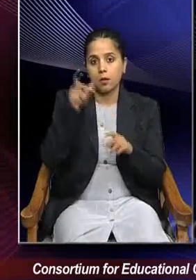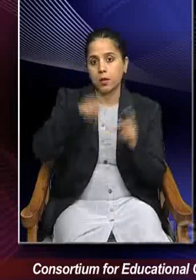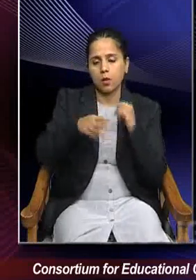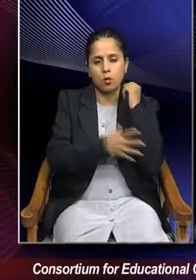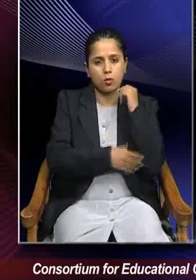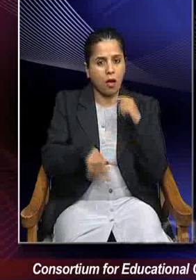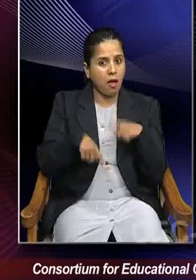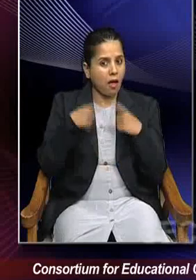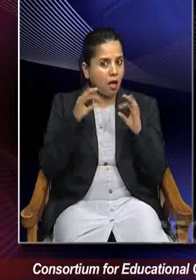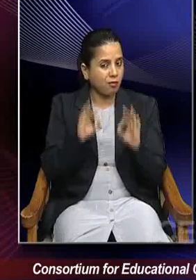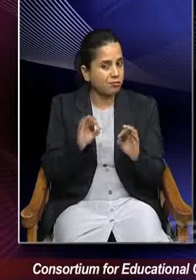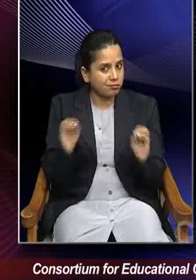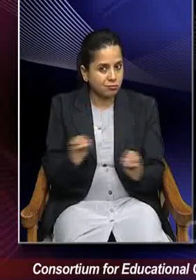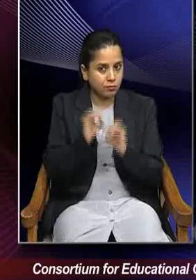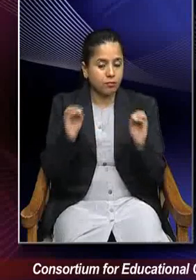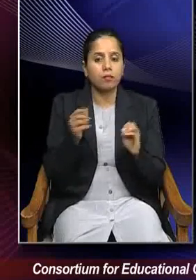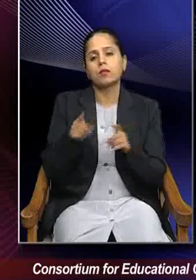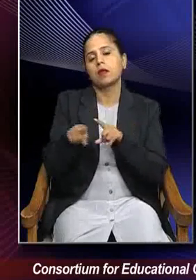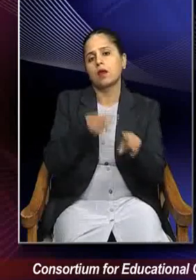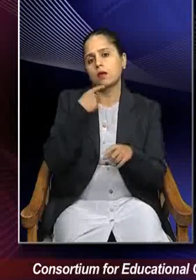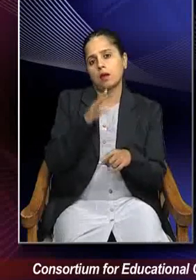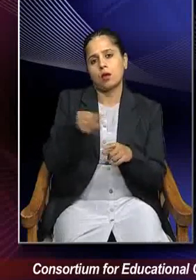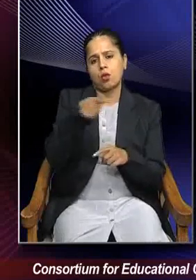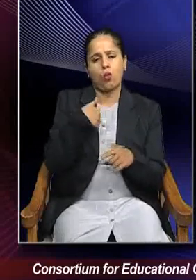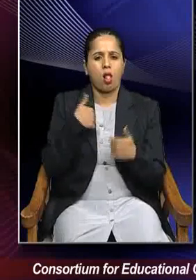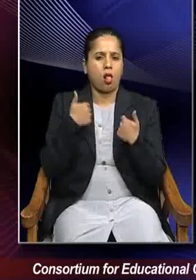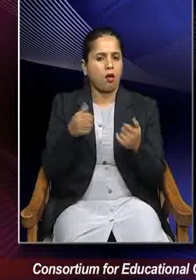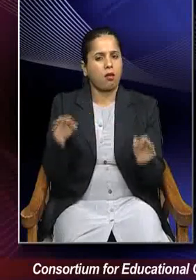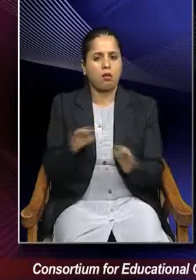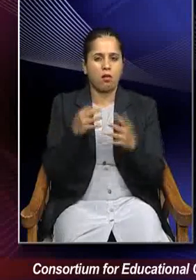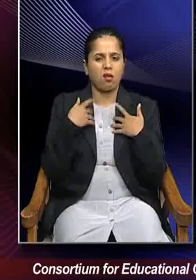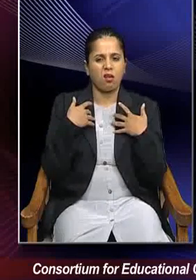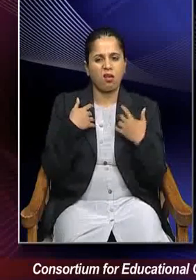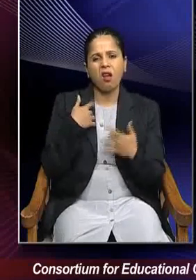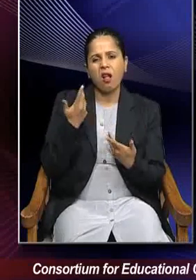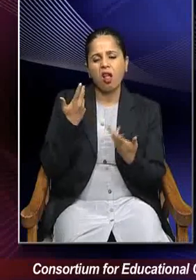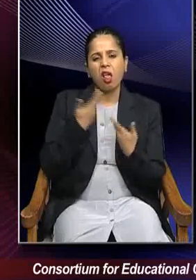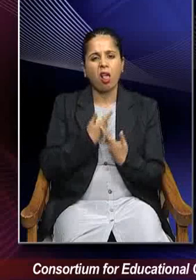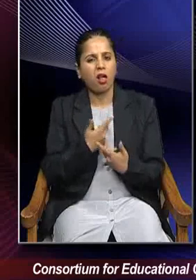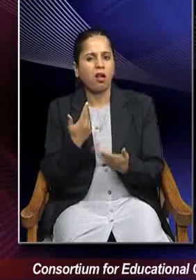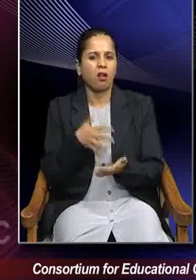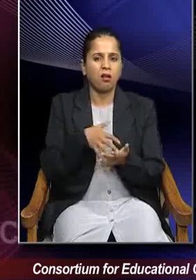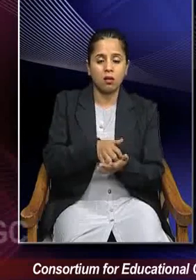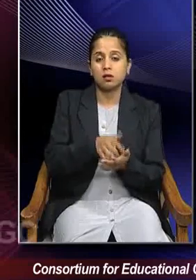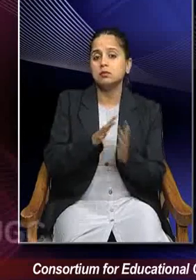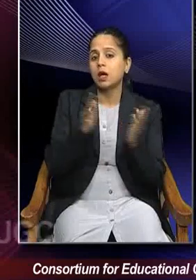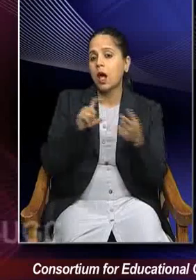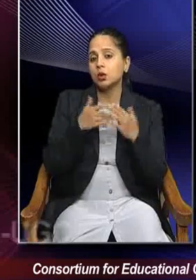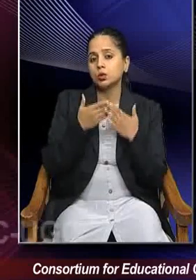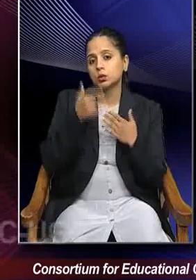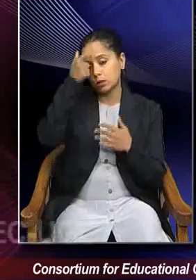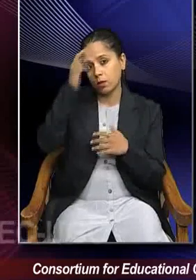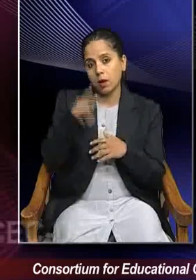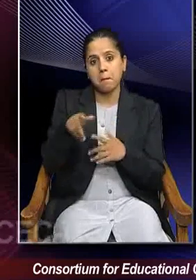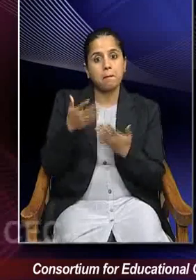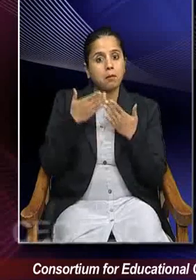health. Of course, if you are not well because of poor health, education suffer a great deal. There are a lot of studies